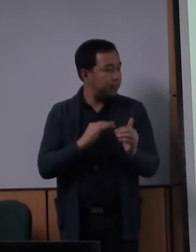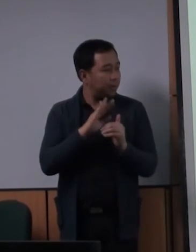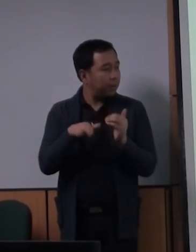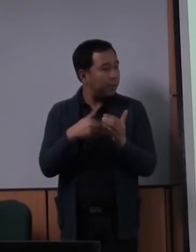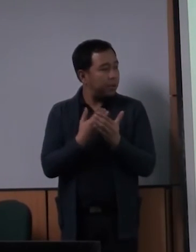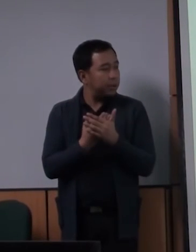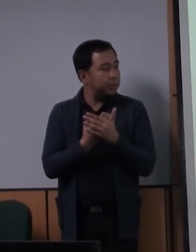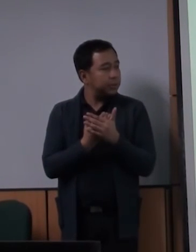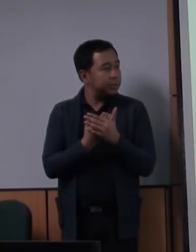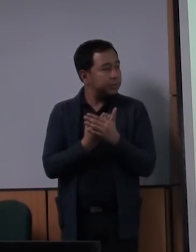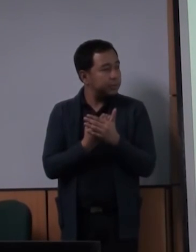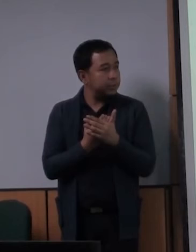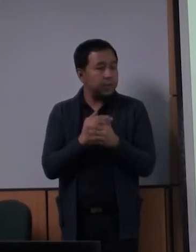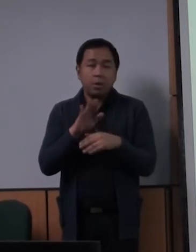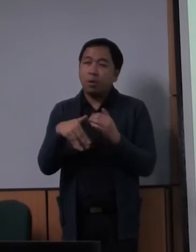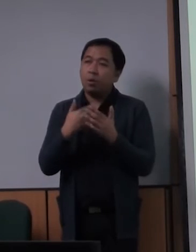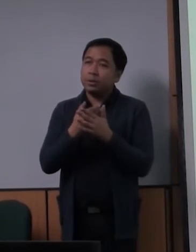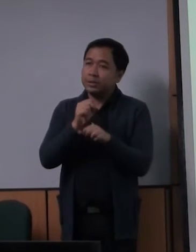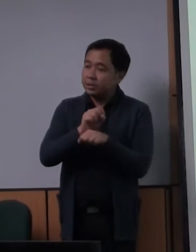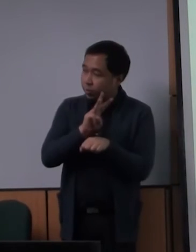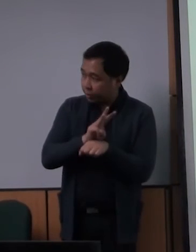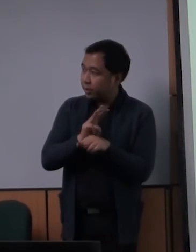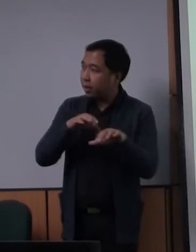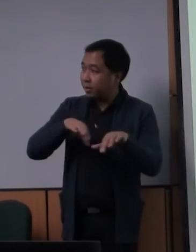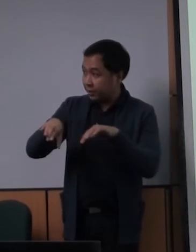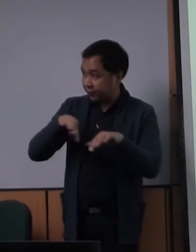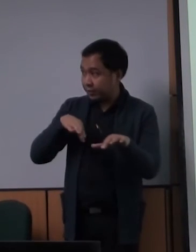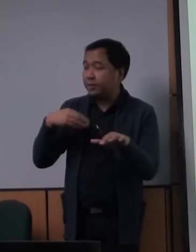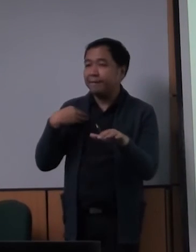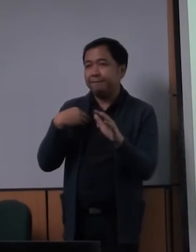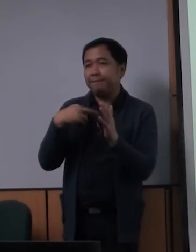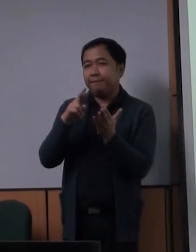the worksheets activities being recorded.